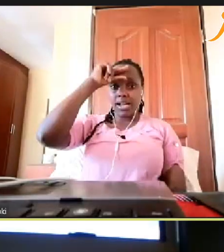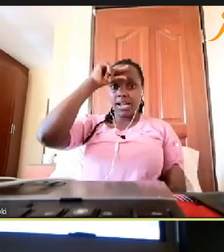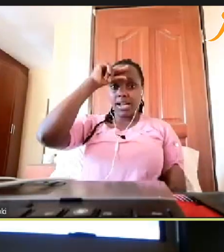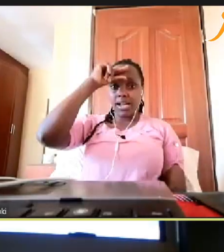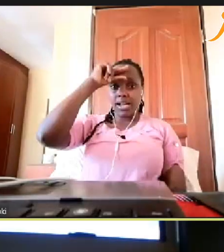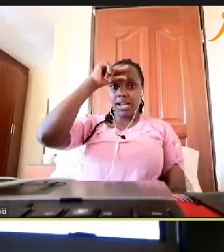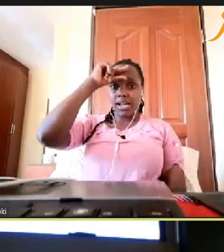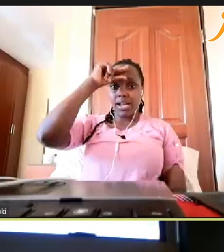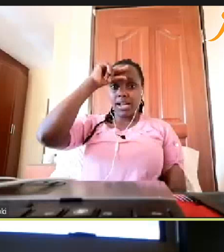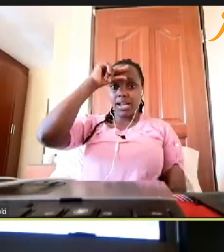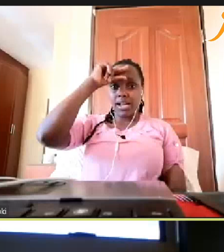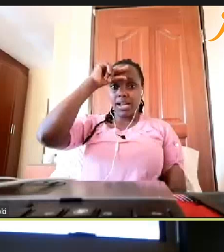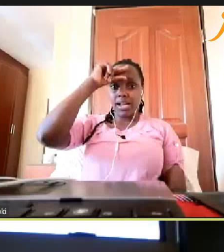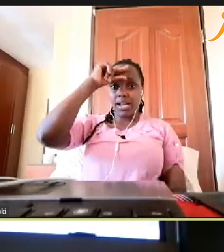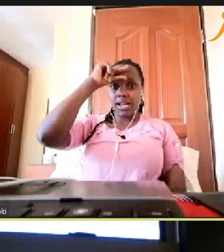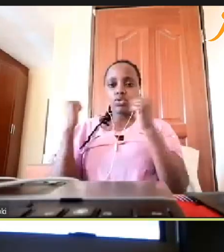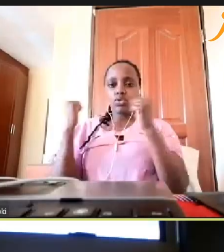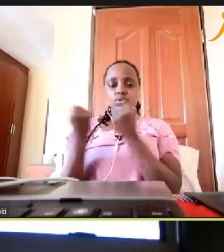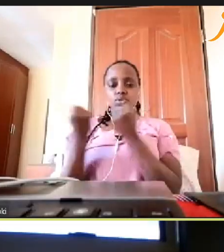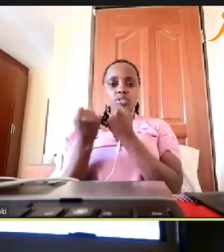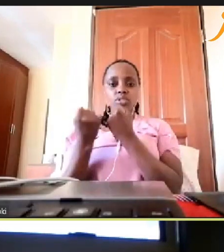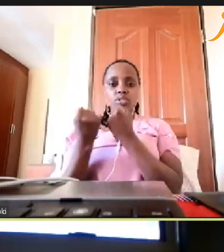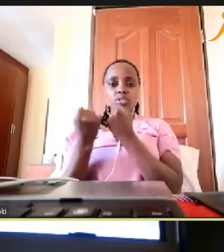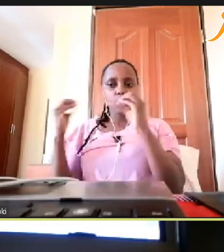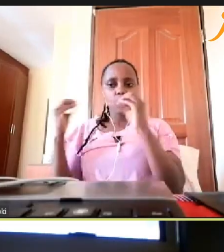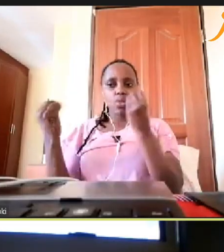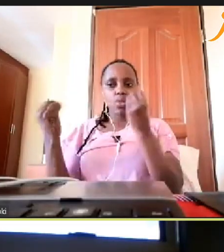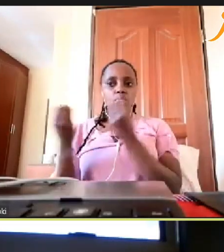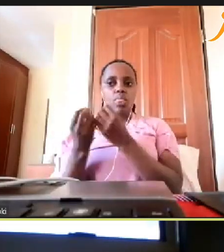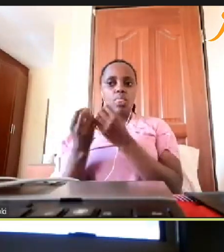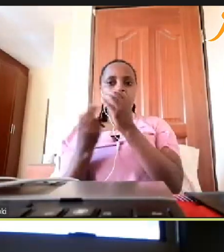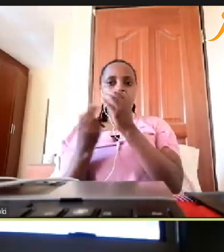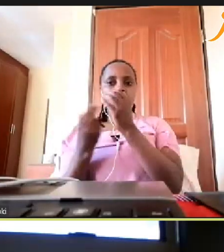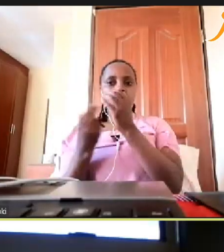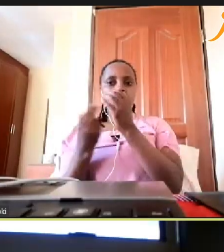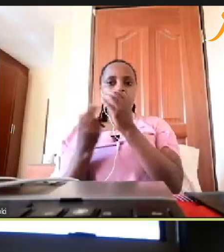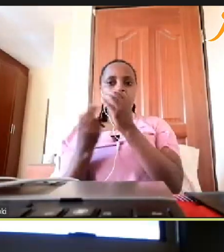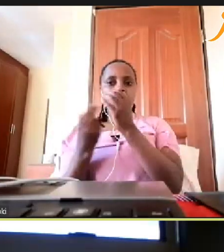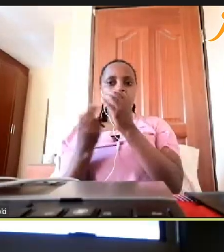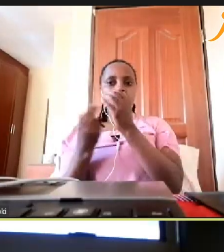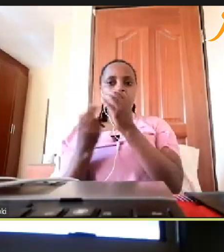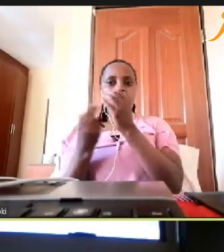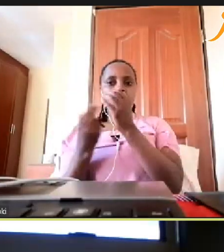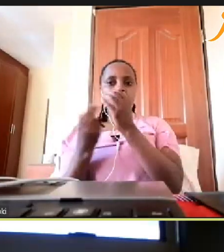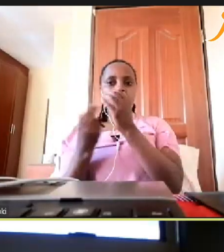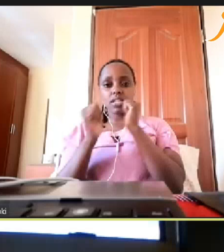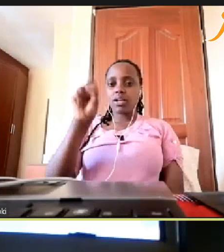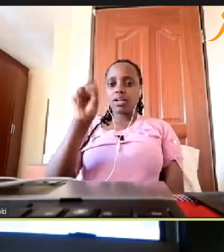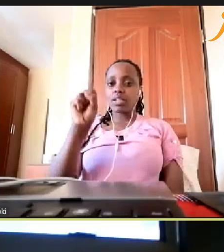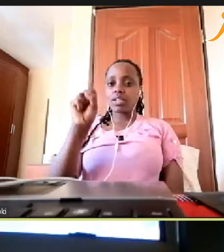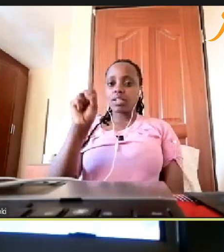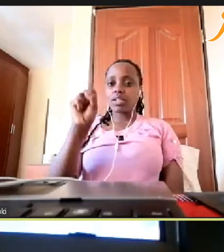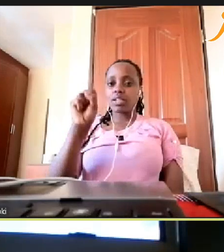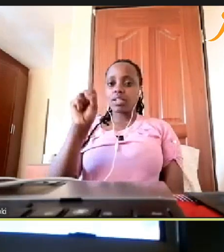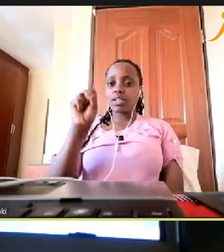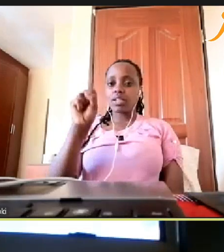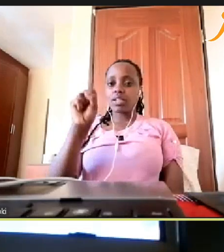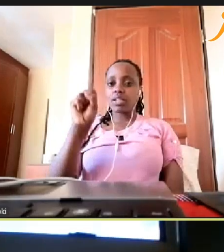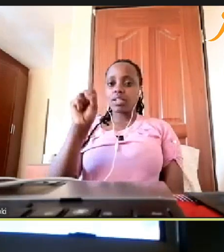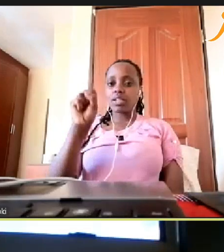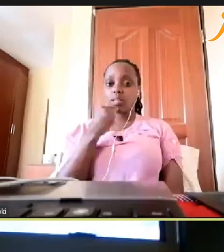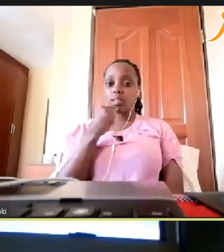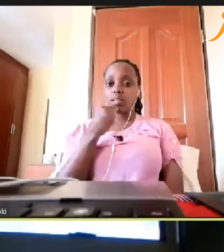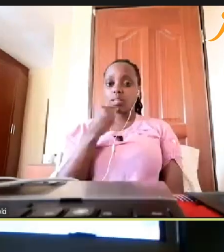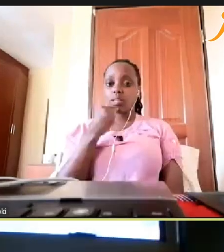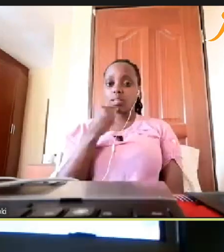and civil society organizations in partnership with CRINSA, we were told that the report to